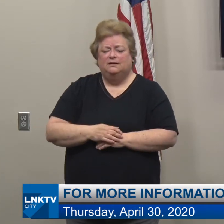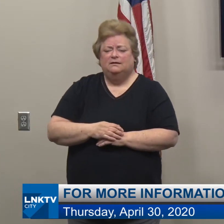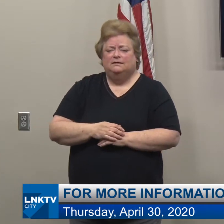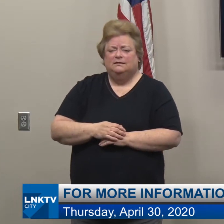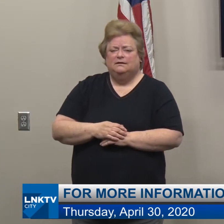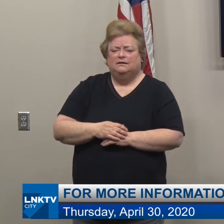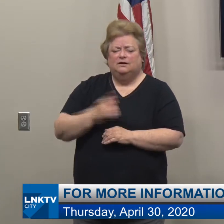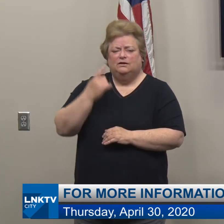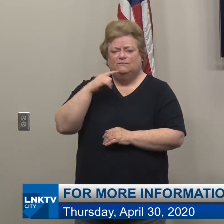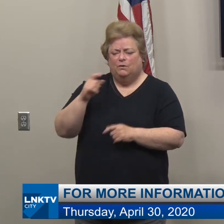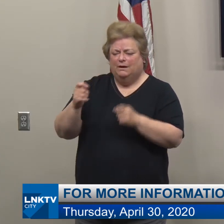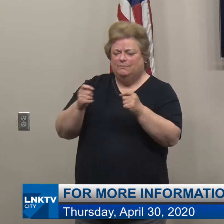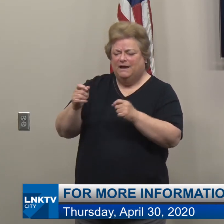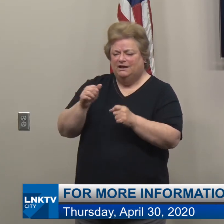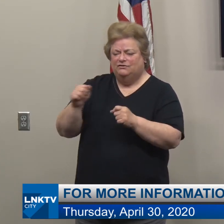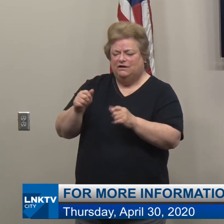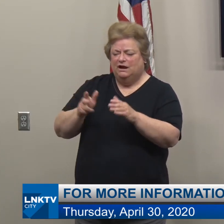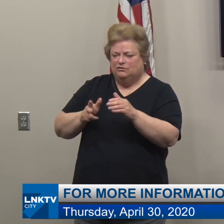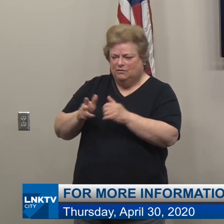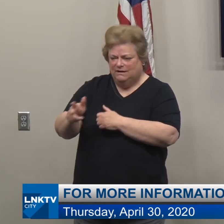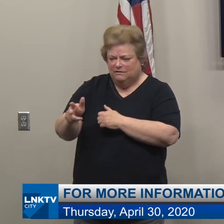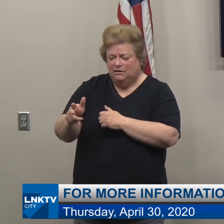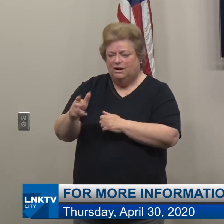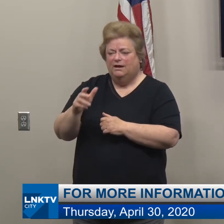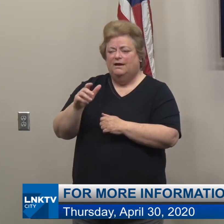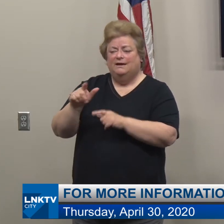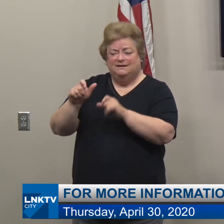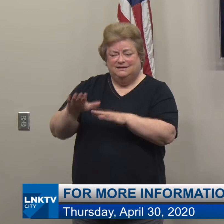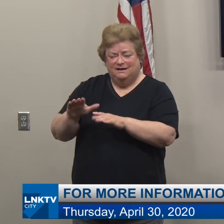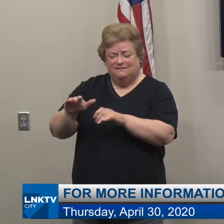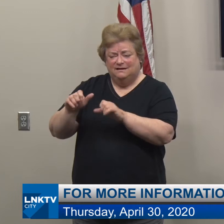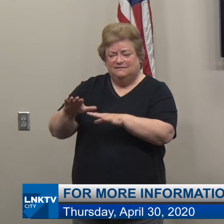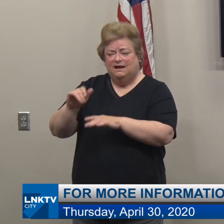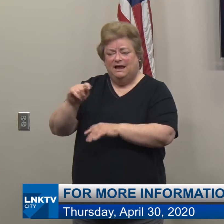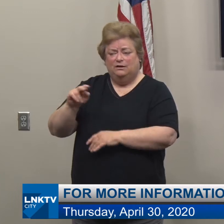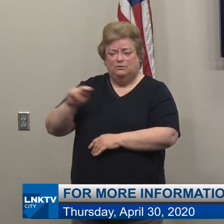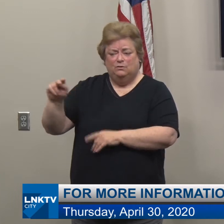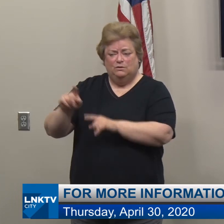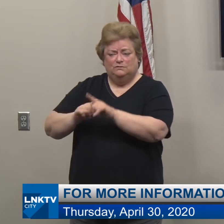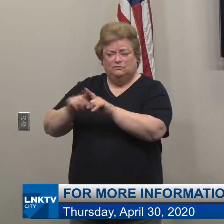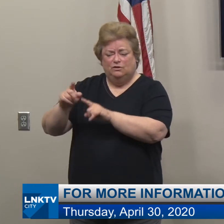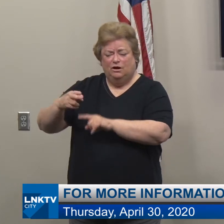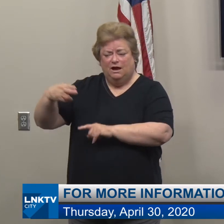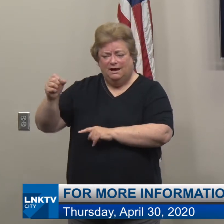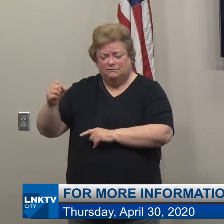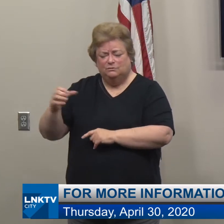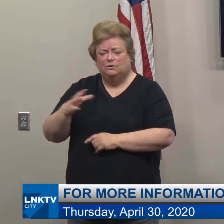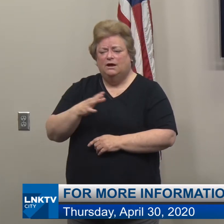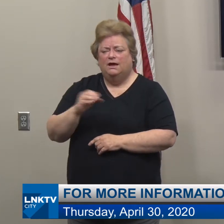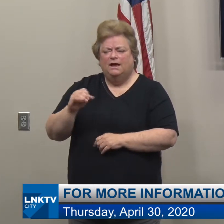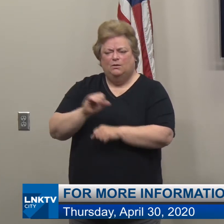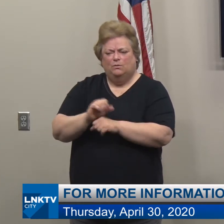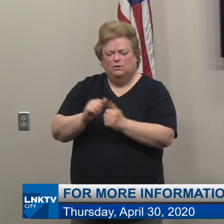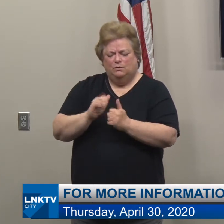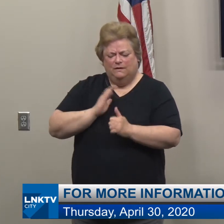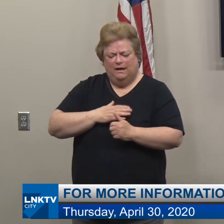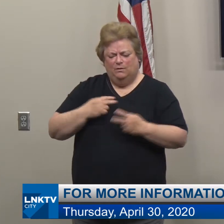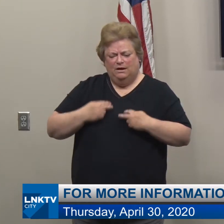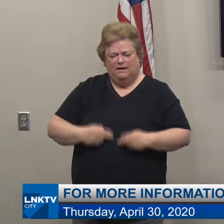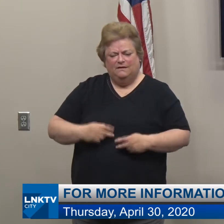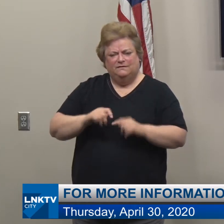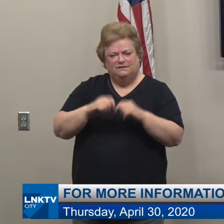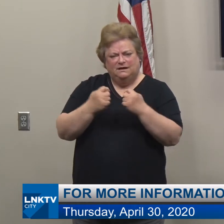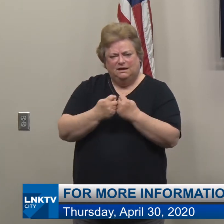lines, to managing a drive-through COVID-19 testing site at North Star High School, to working with our health team to amplify